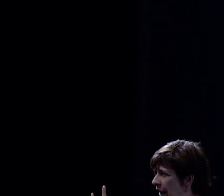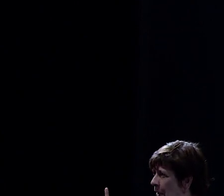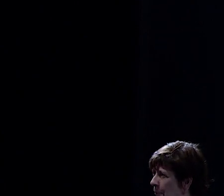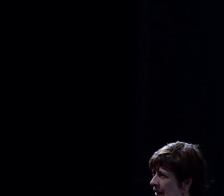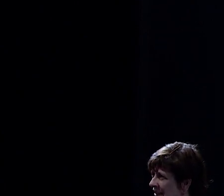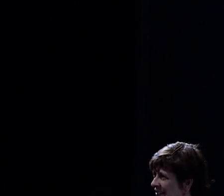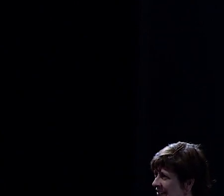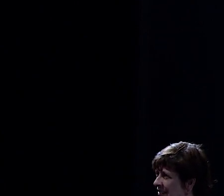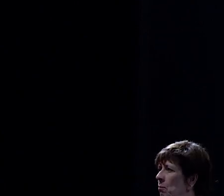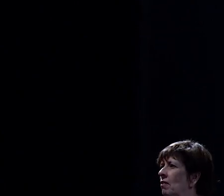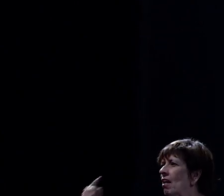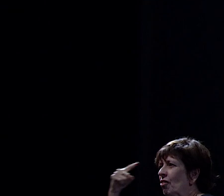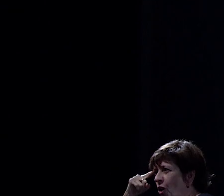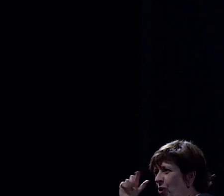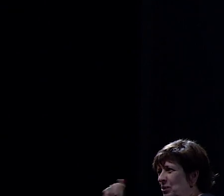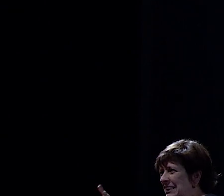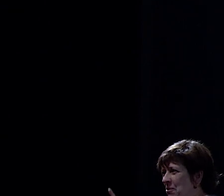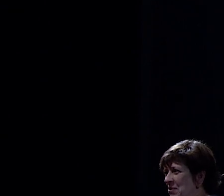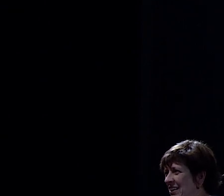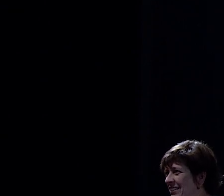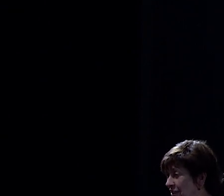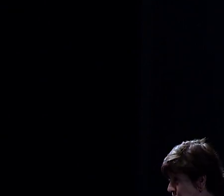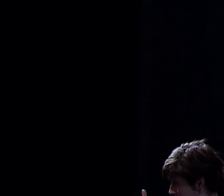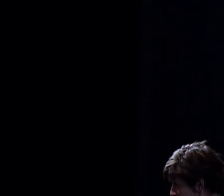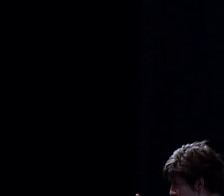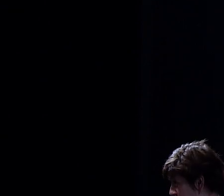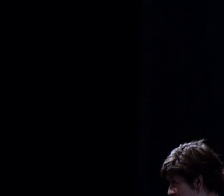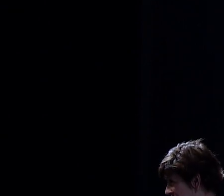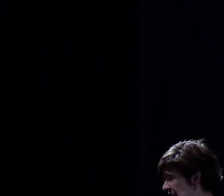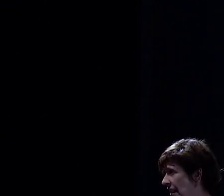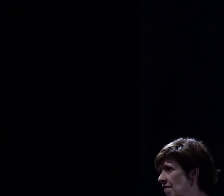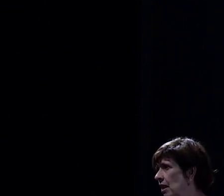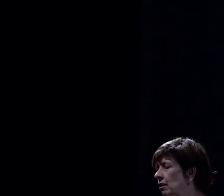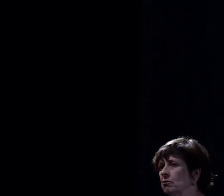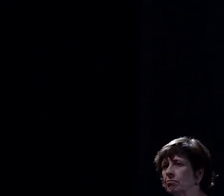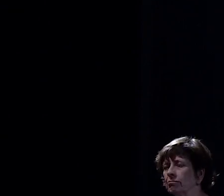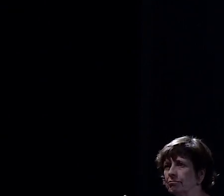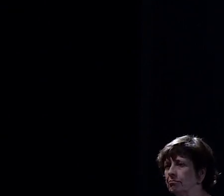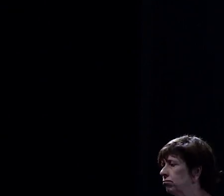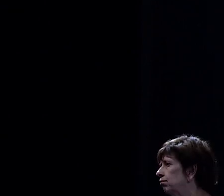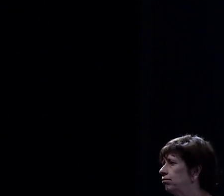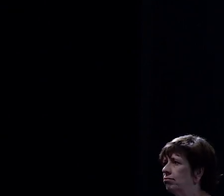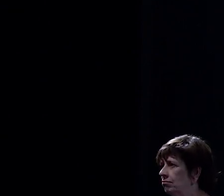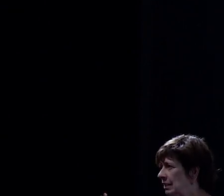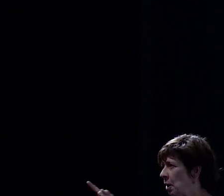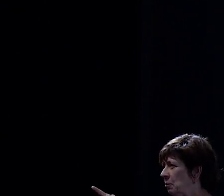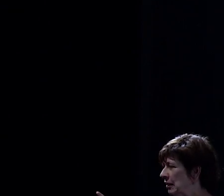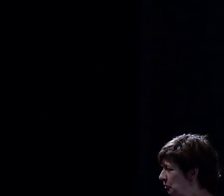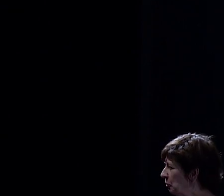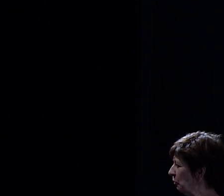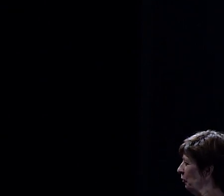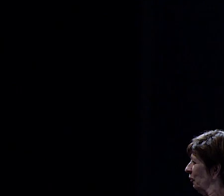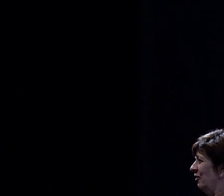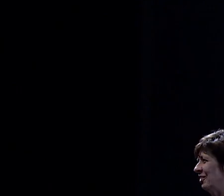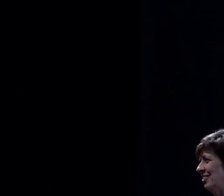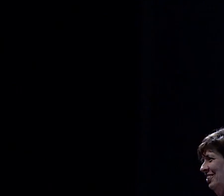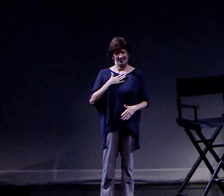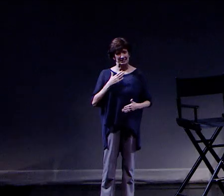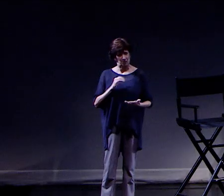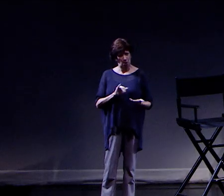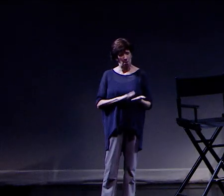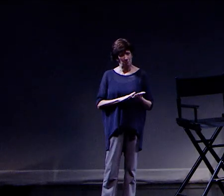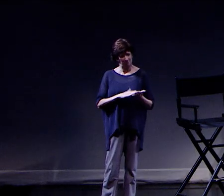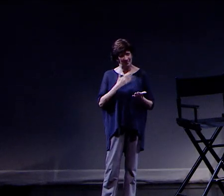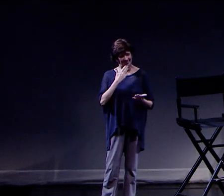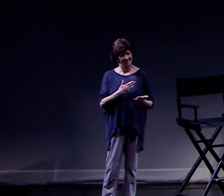minutes on the tape, wasn't it? So 28 minutes had gone by and it felt like 10. So that was the ultimate compliment. And